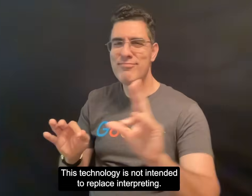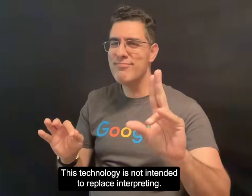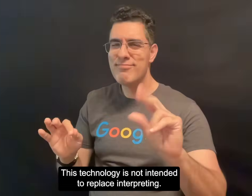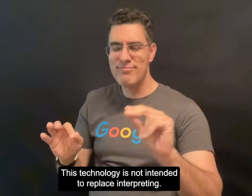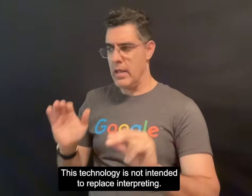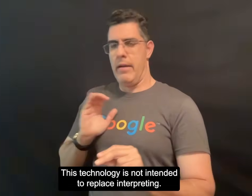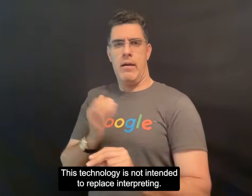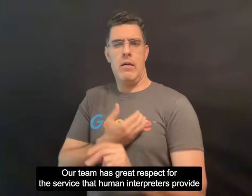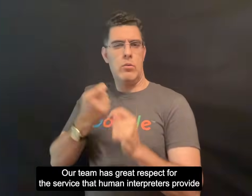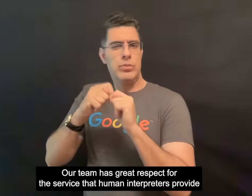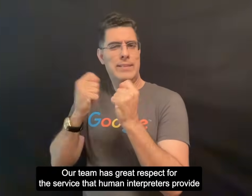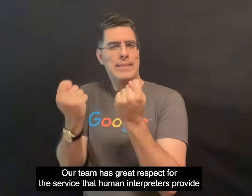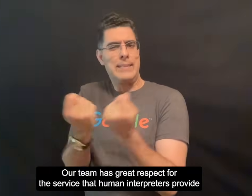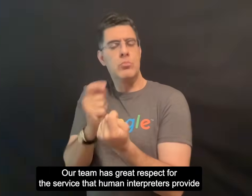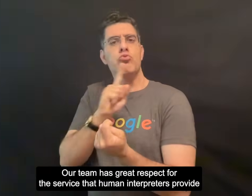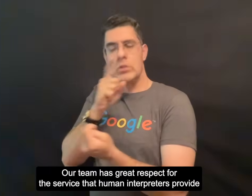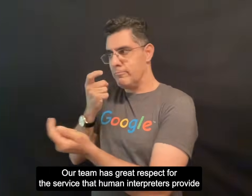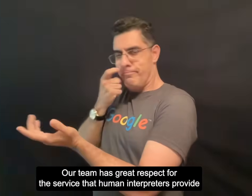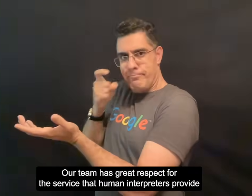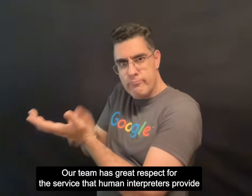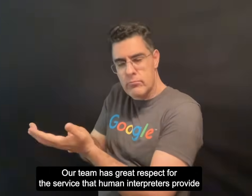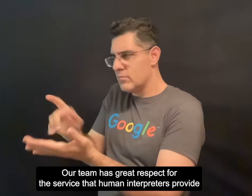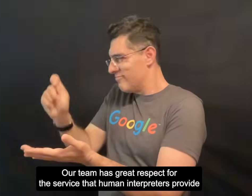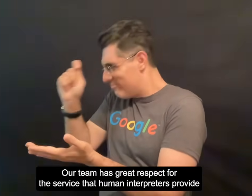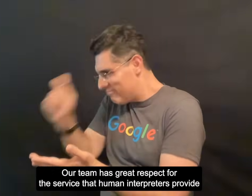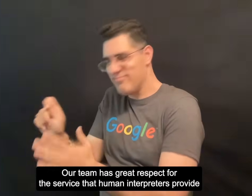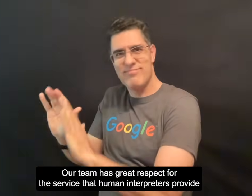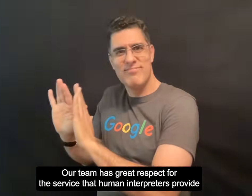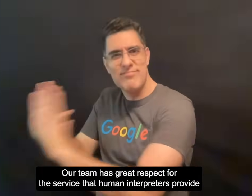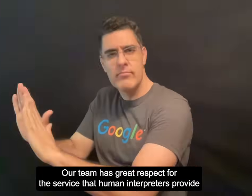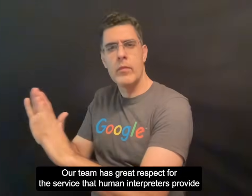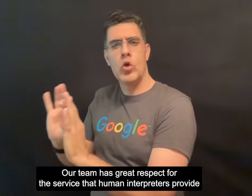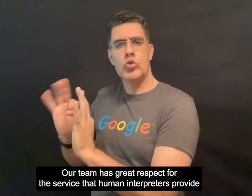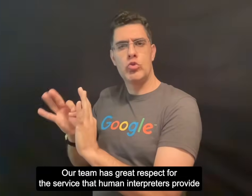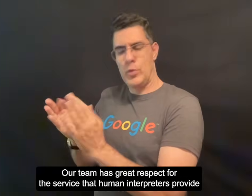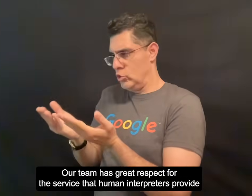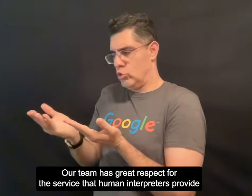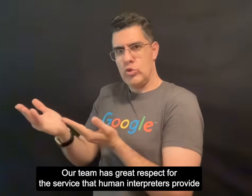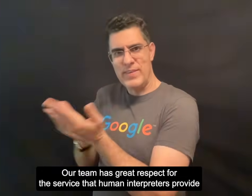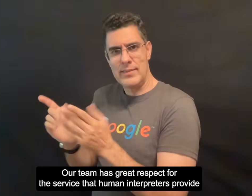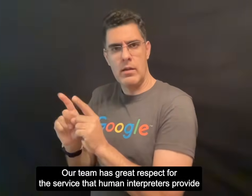replace interpreting. Our team has great respect for the service that human interpreters provide,